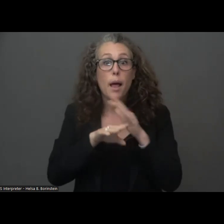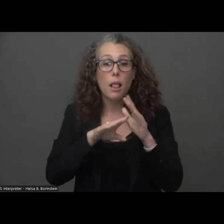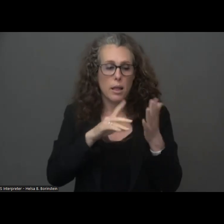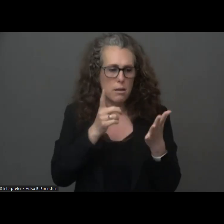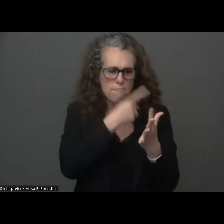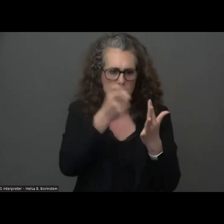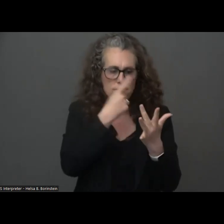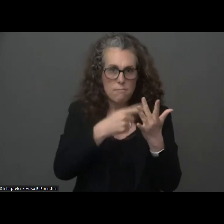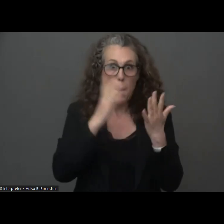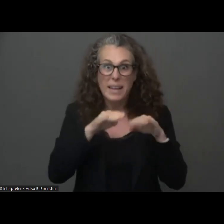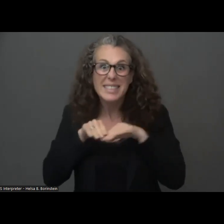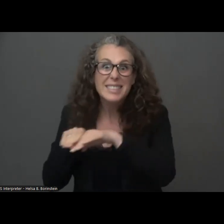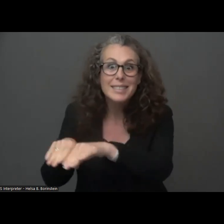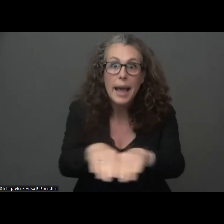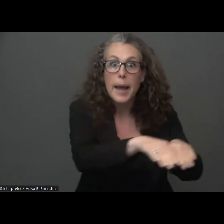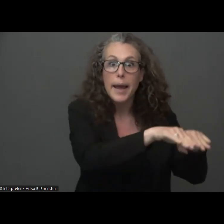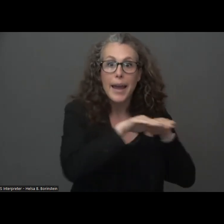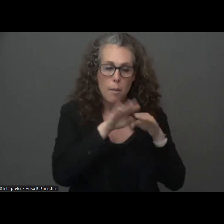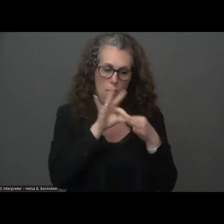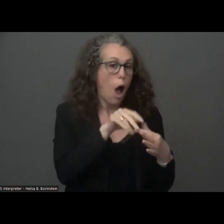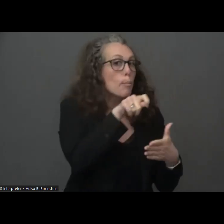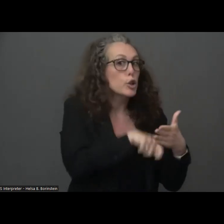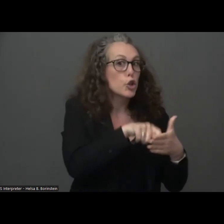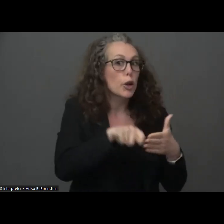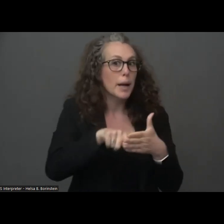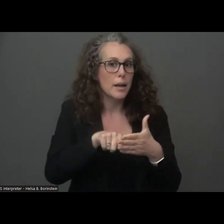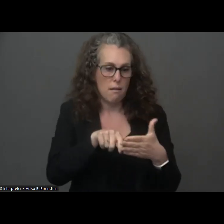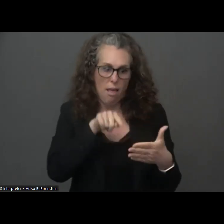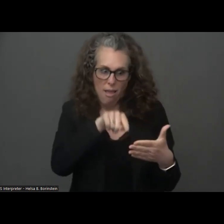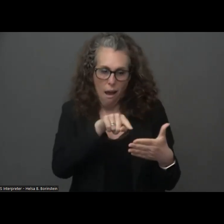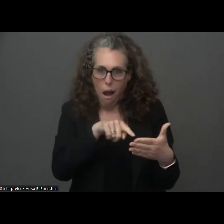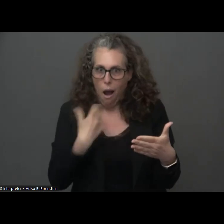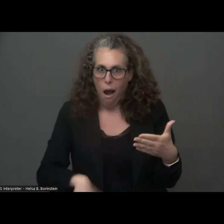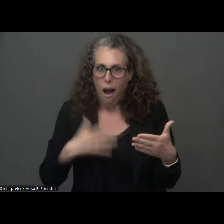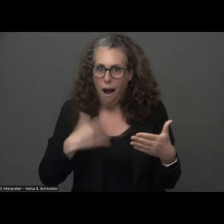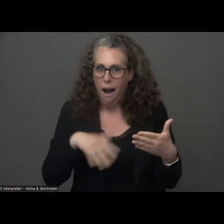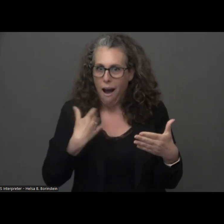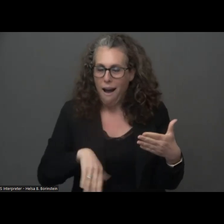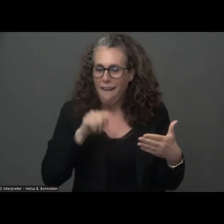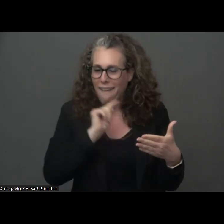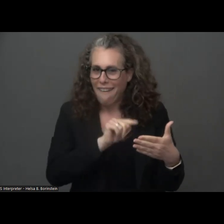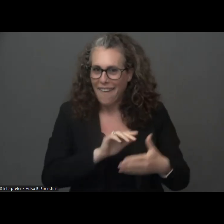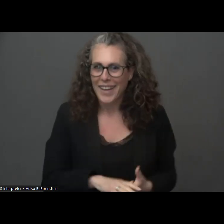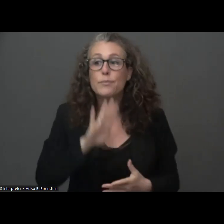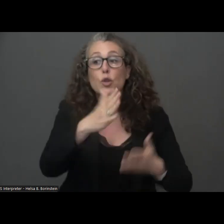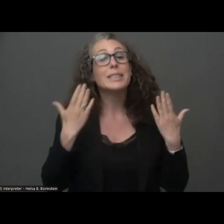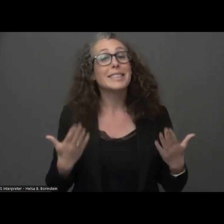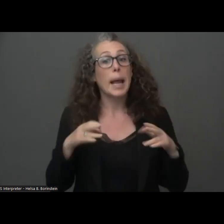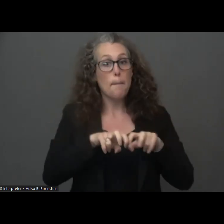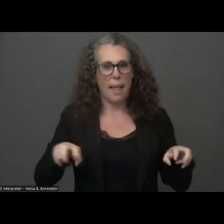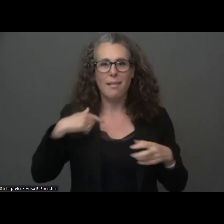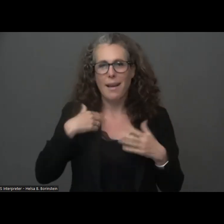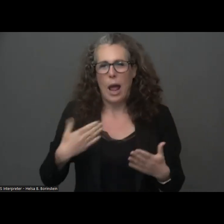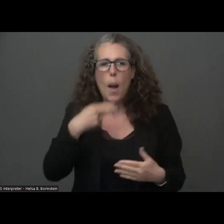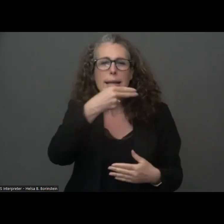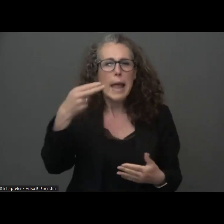is that going to take us? It sounds brilliant. So our panel today, I'm going to introduce them now so that we can then move